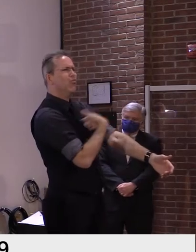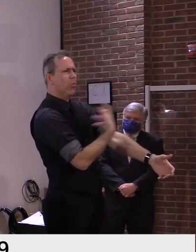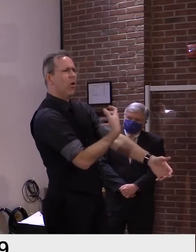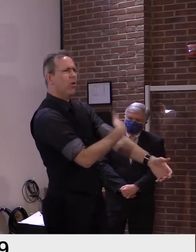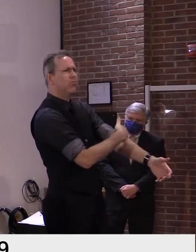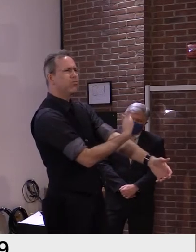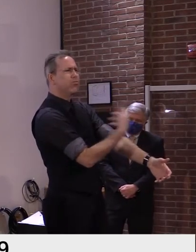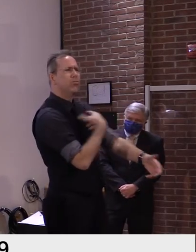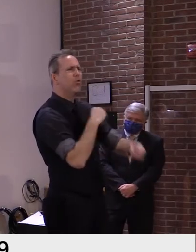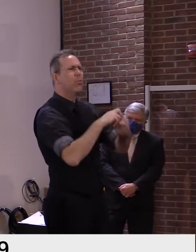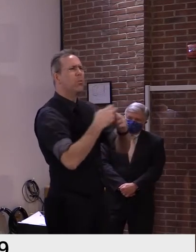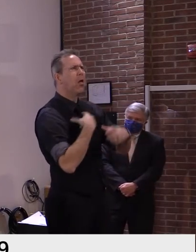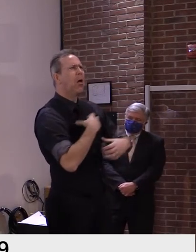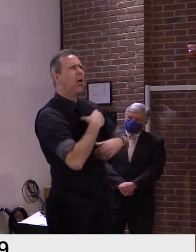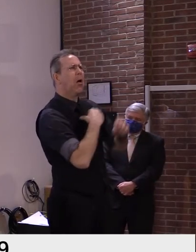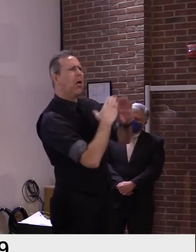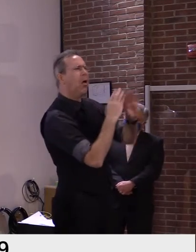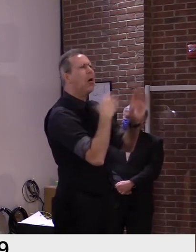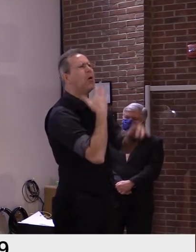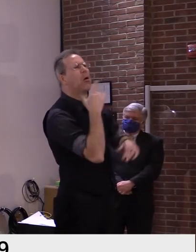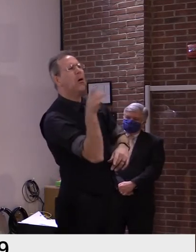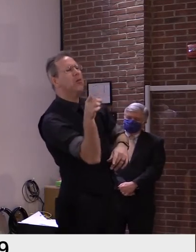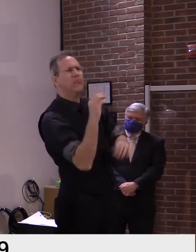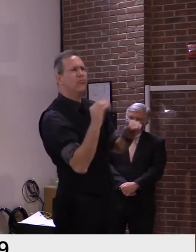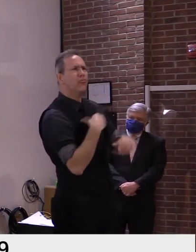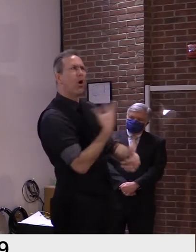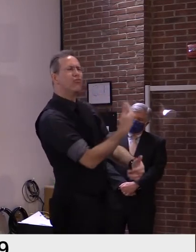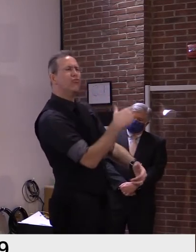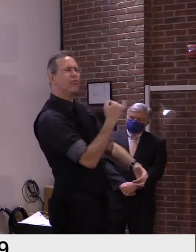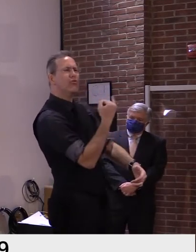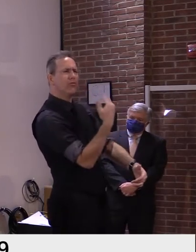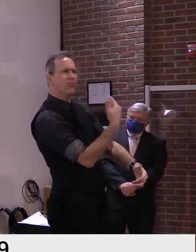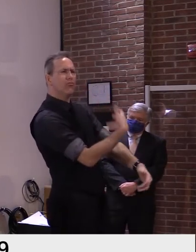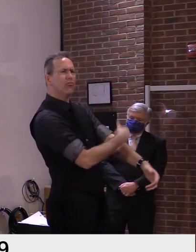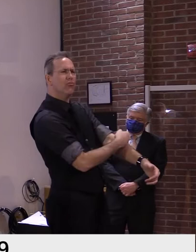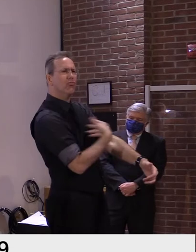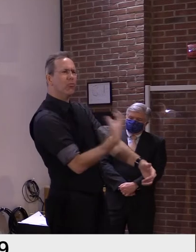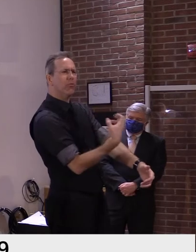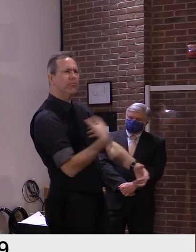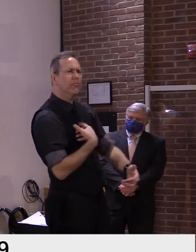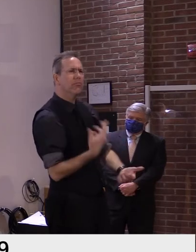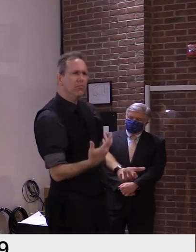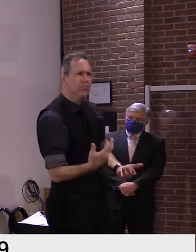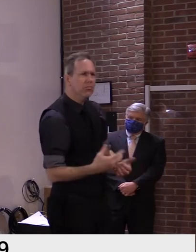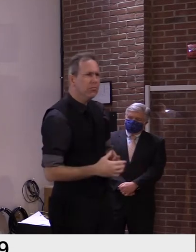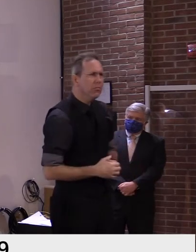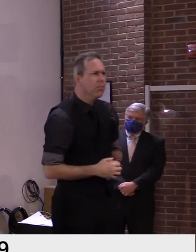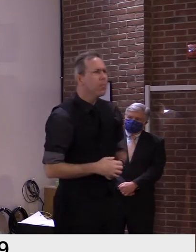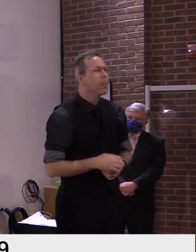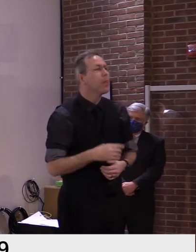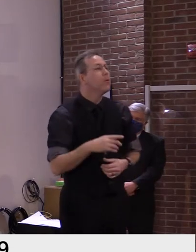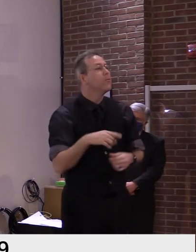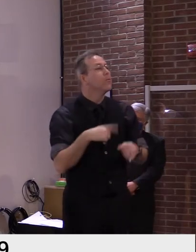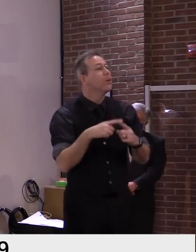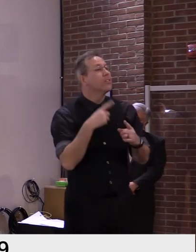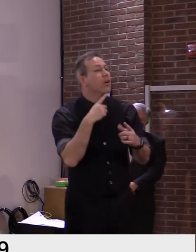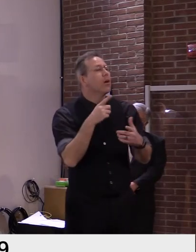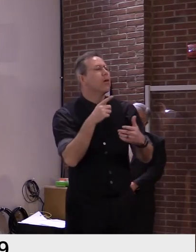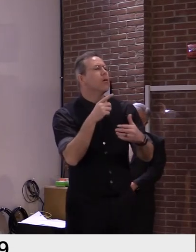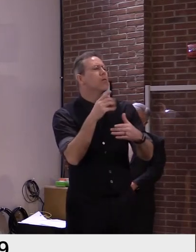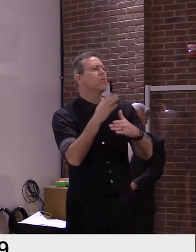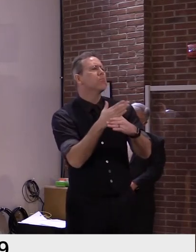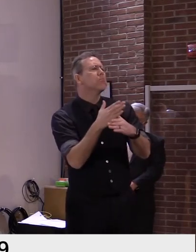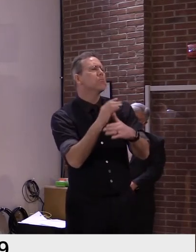other reality is, and this is a nuance, when they defined moderate disease in the